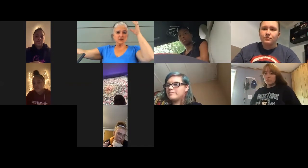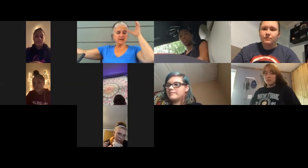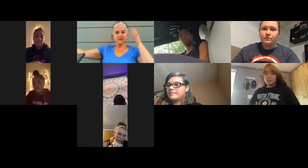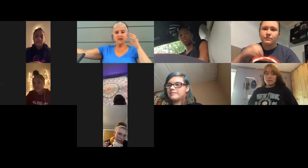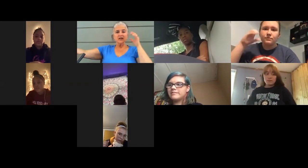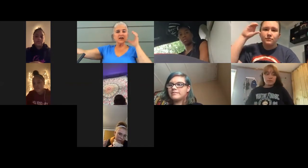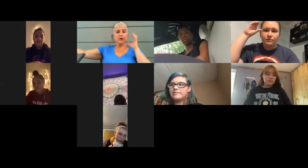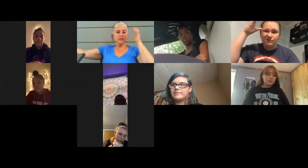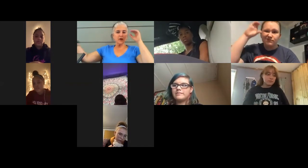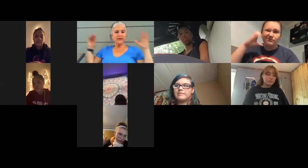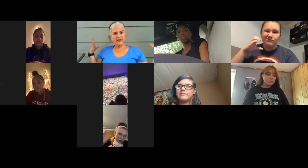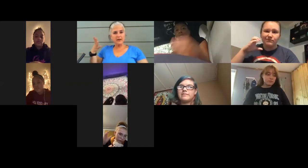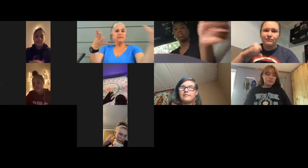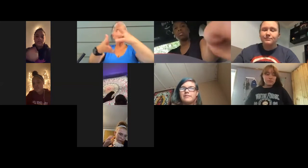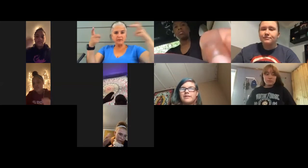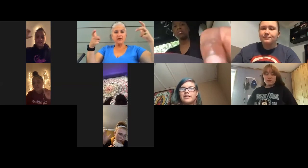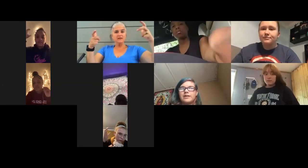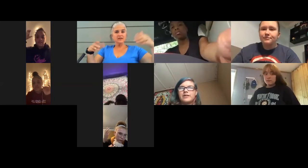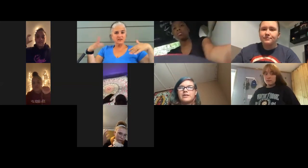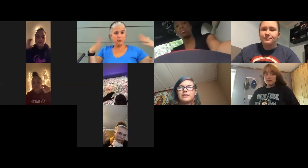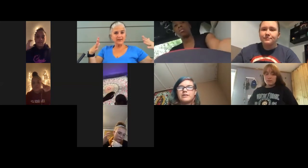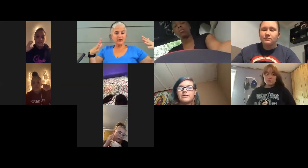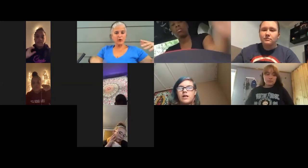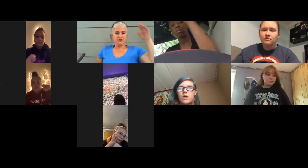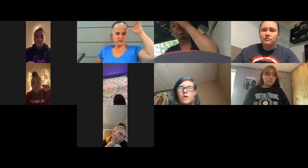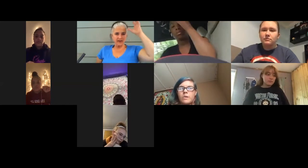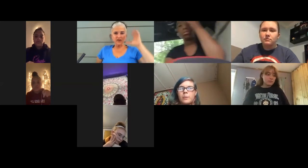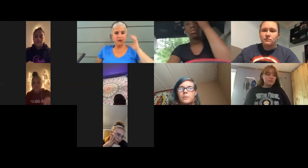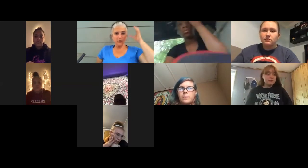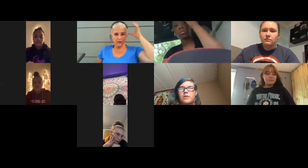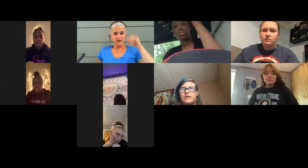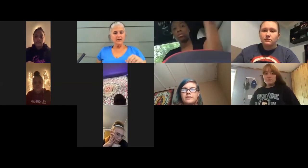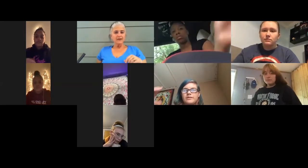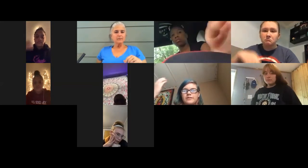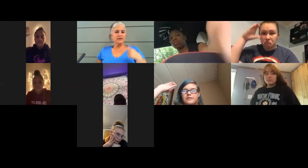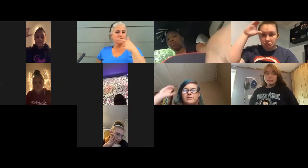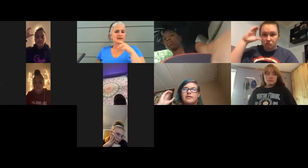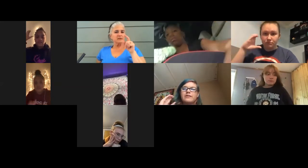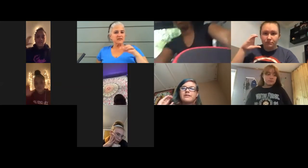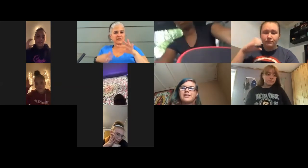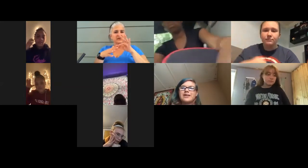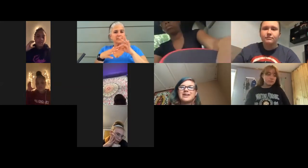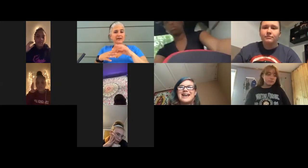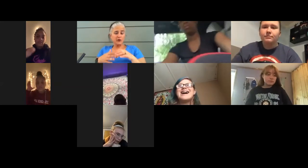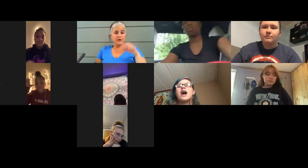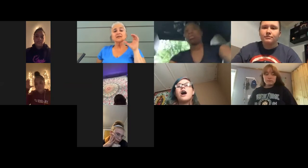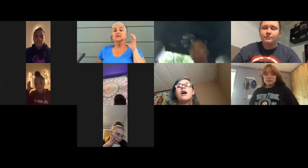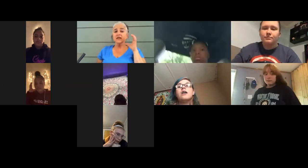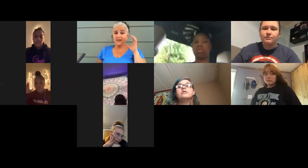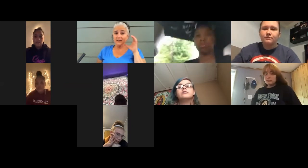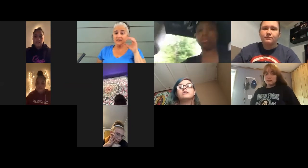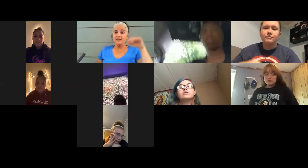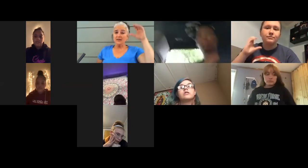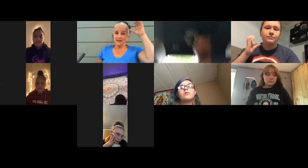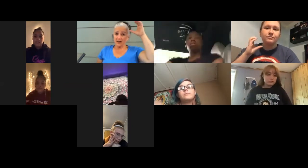Cousins, it just depends. If you're talking about like a big group of cousins and it's boys and girls, you'd be like just both. But if you're talking specifically about a girl